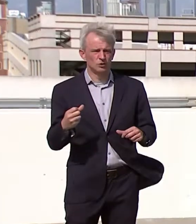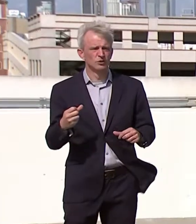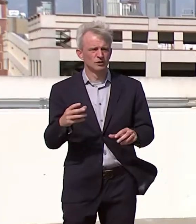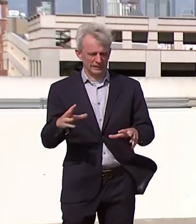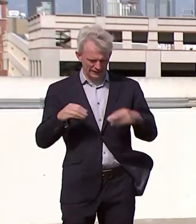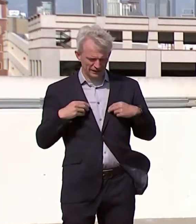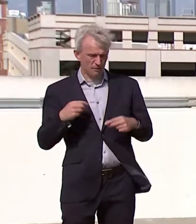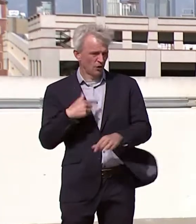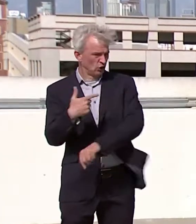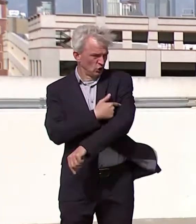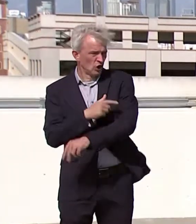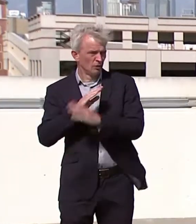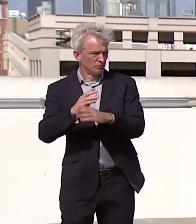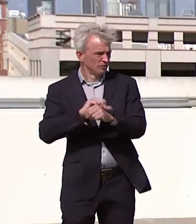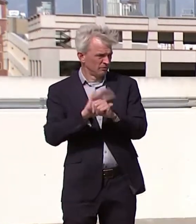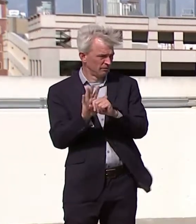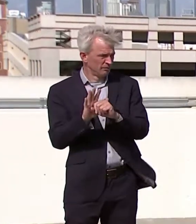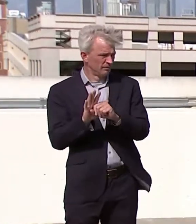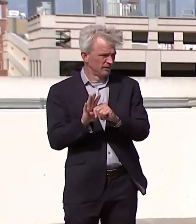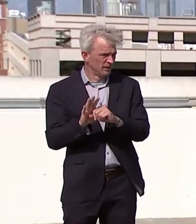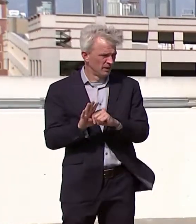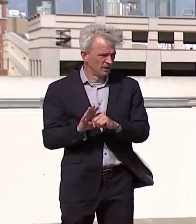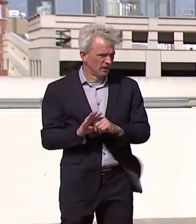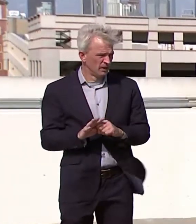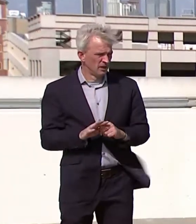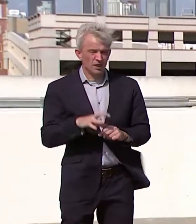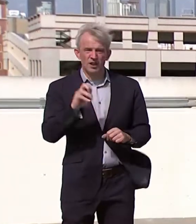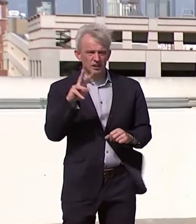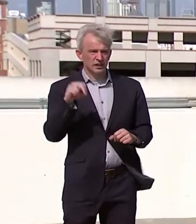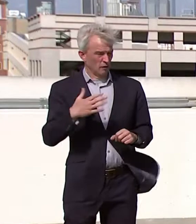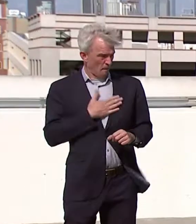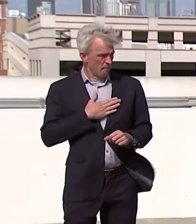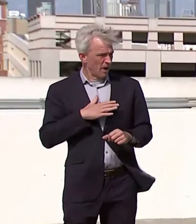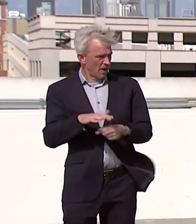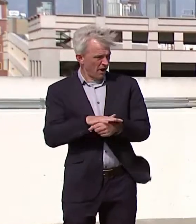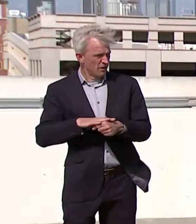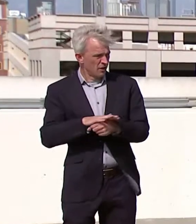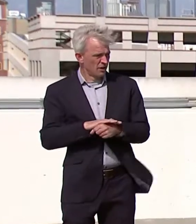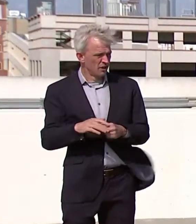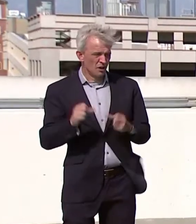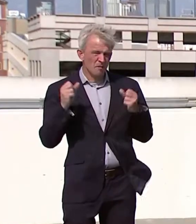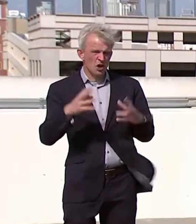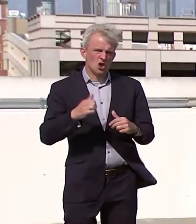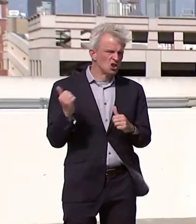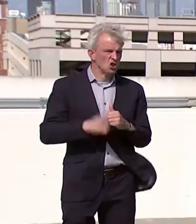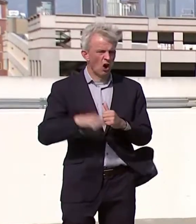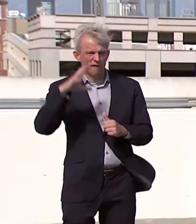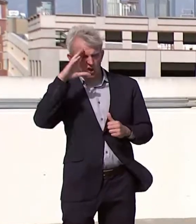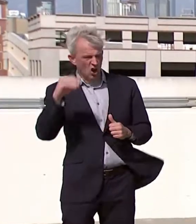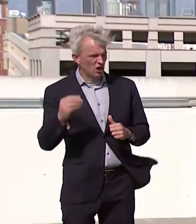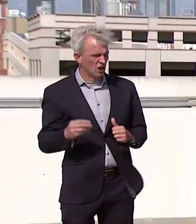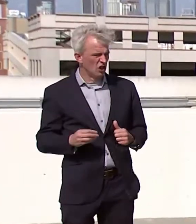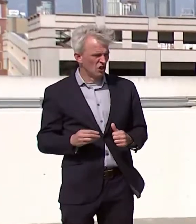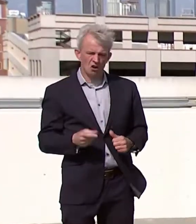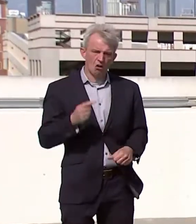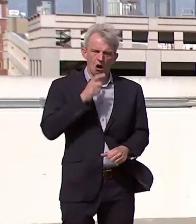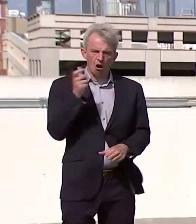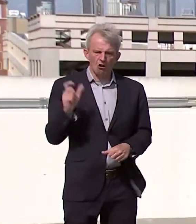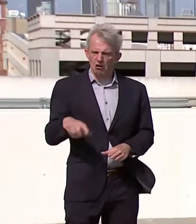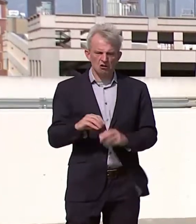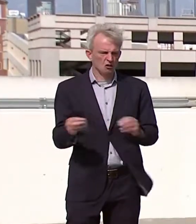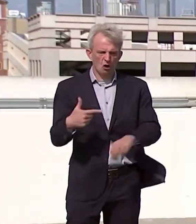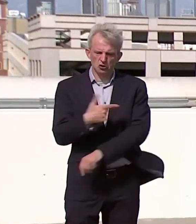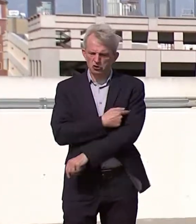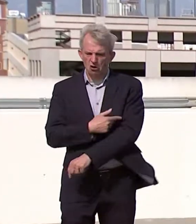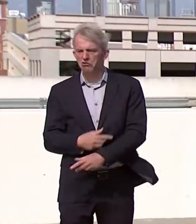shot. And I want to know, I know there's a lot of, even in my neighborhood, there's a lot of tough guys that are talking about, yeah, I don't need no shot. Yeah,